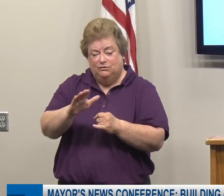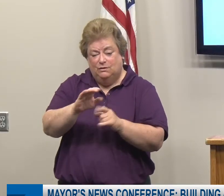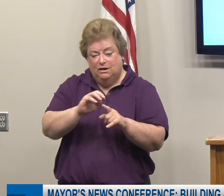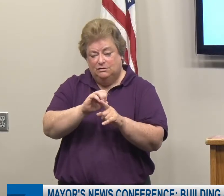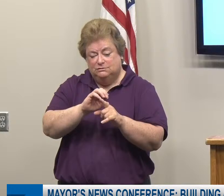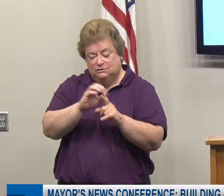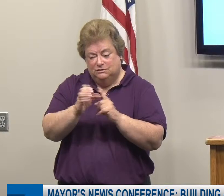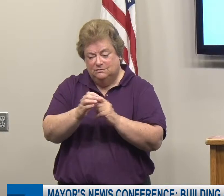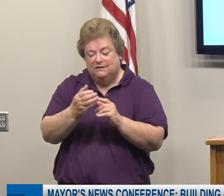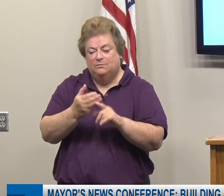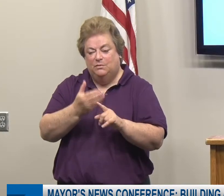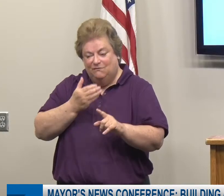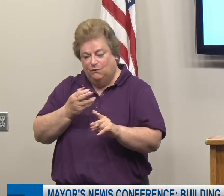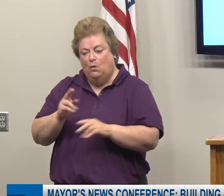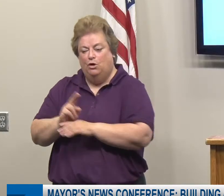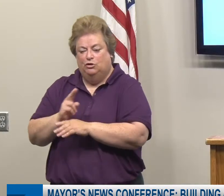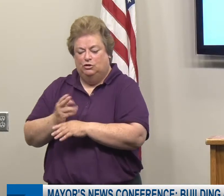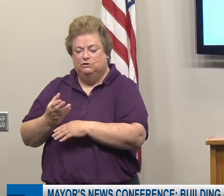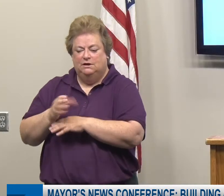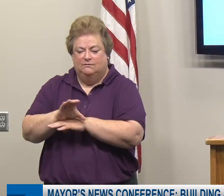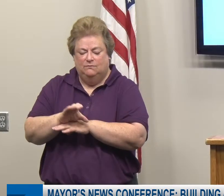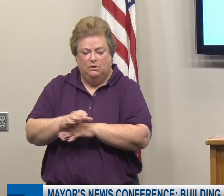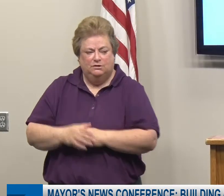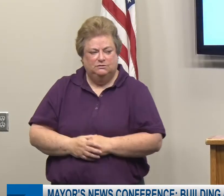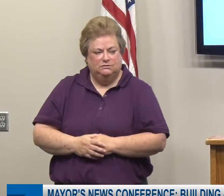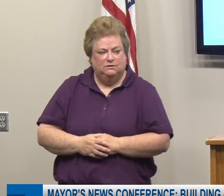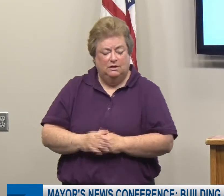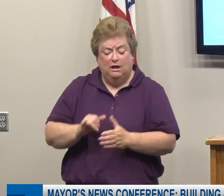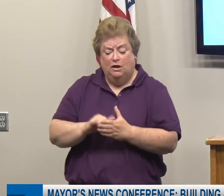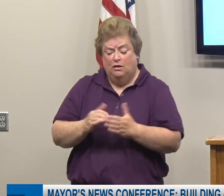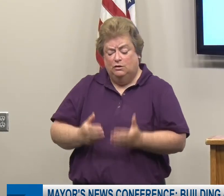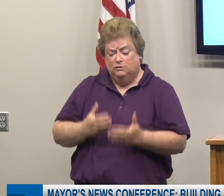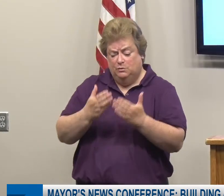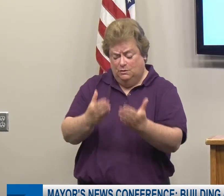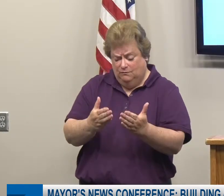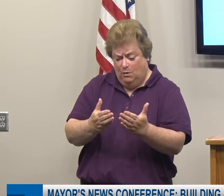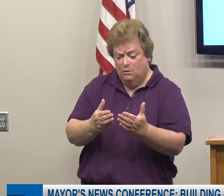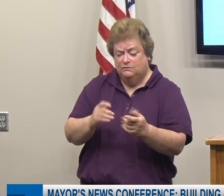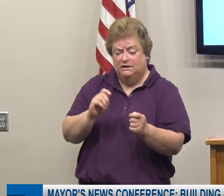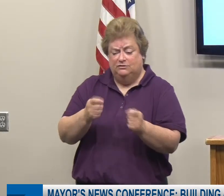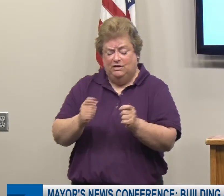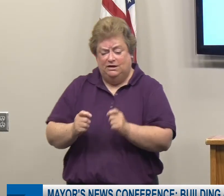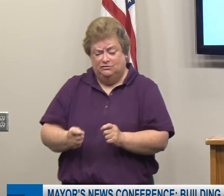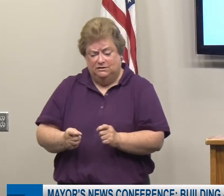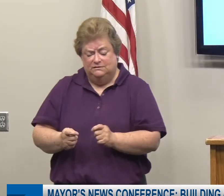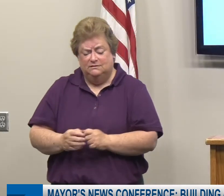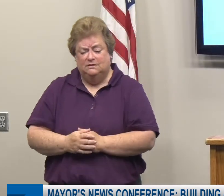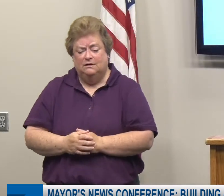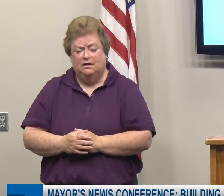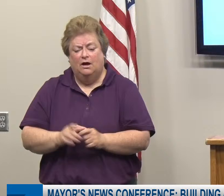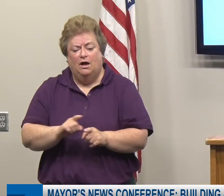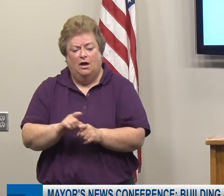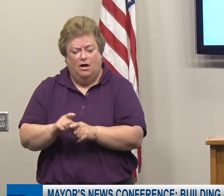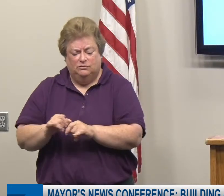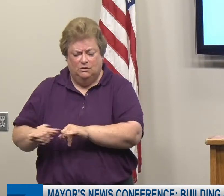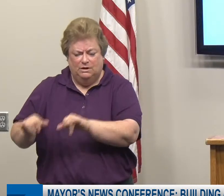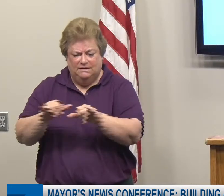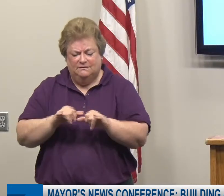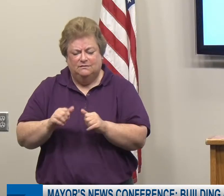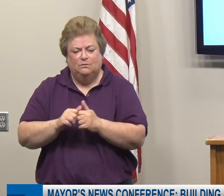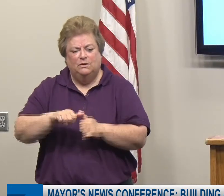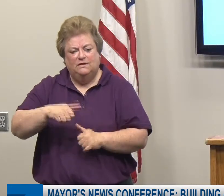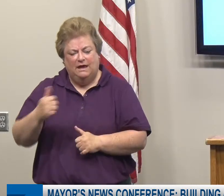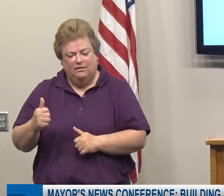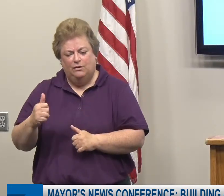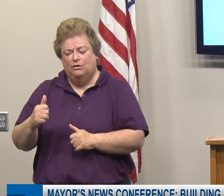force. These proposed revisions to General Order 1510 are also consistent with other model use